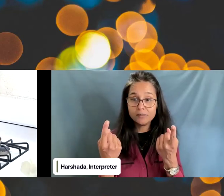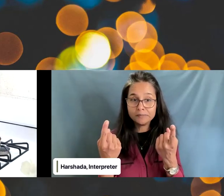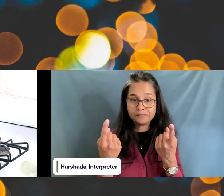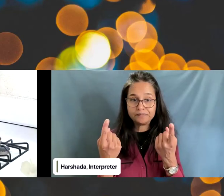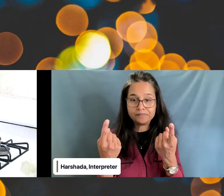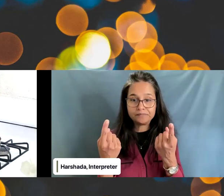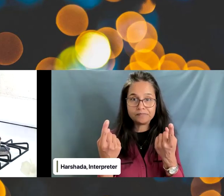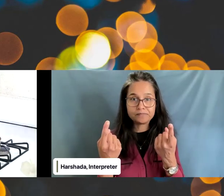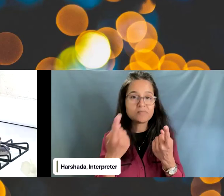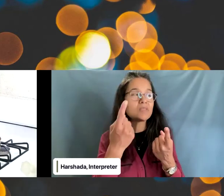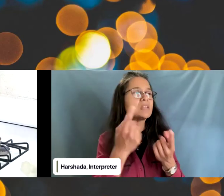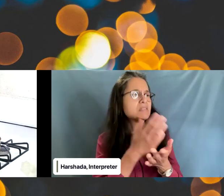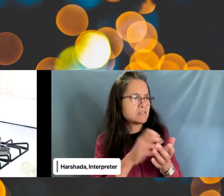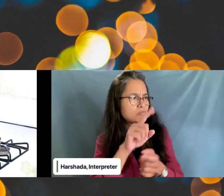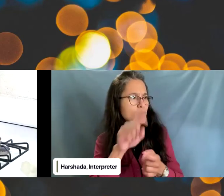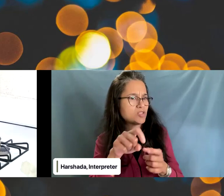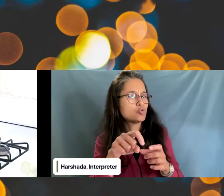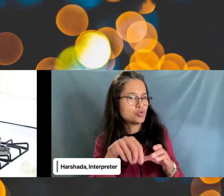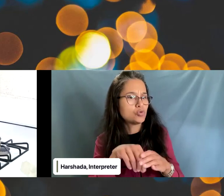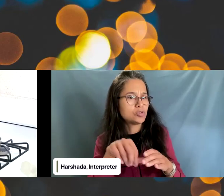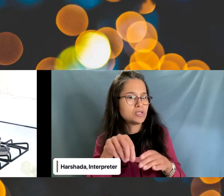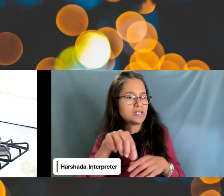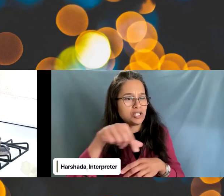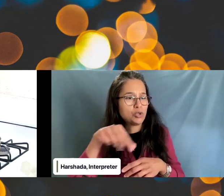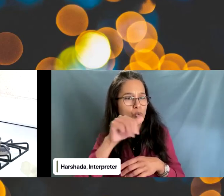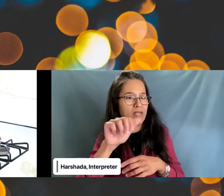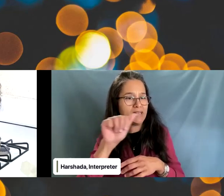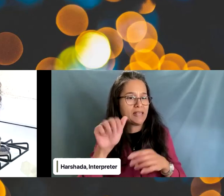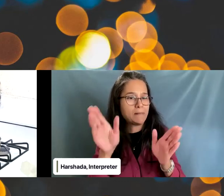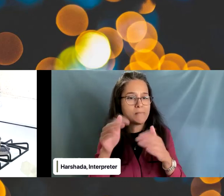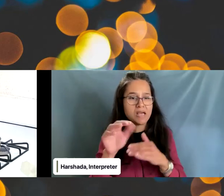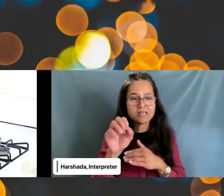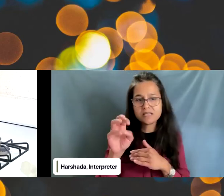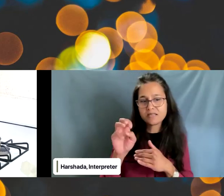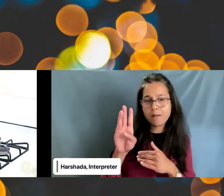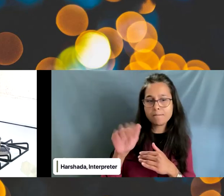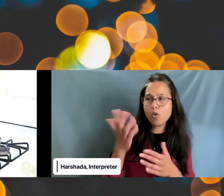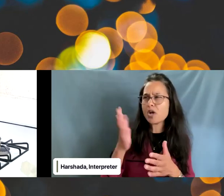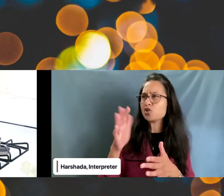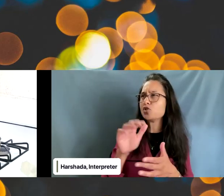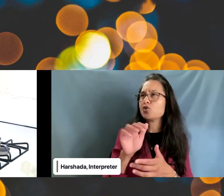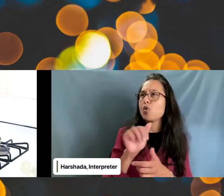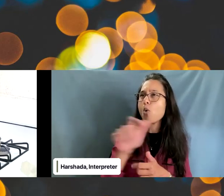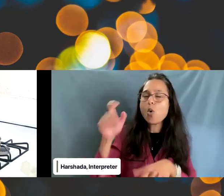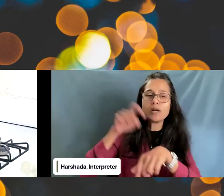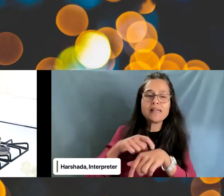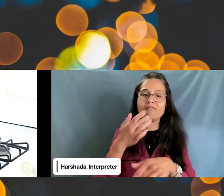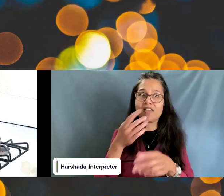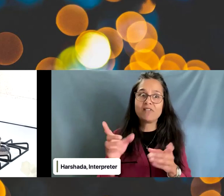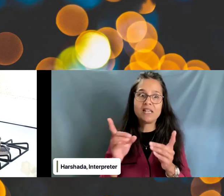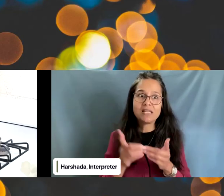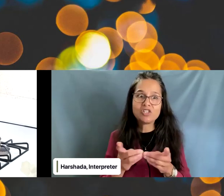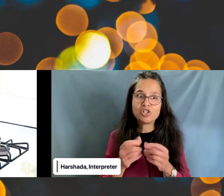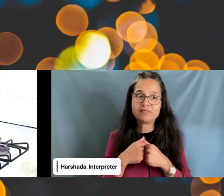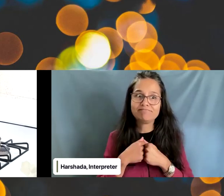Yeah, we've got a couple in the Q&A box here. Samba, what is your all-time favorite dessert?